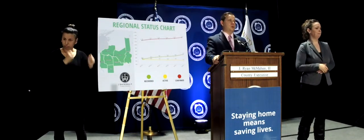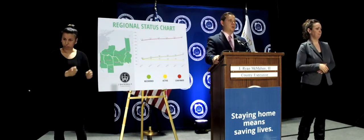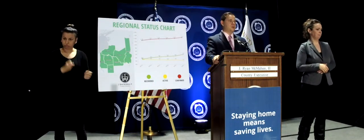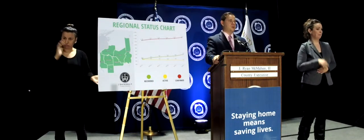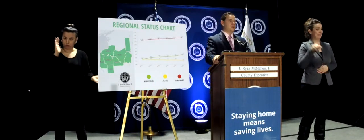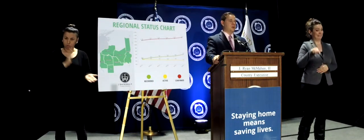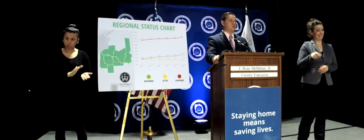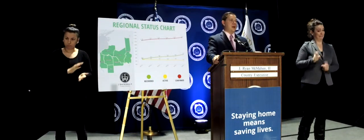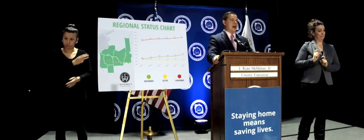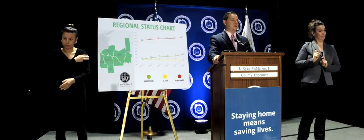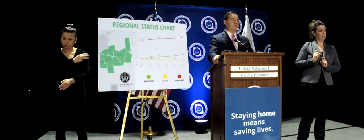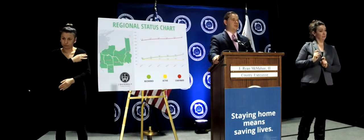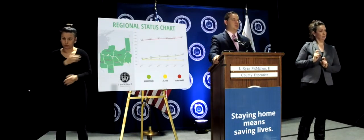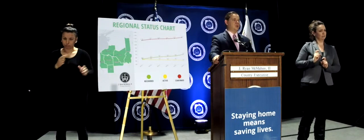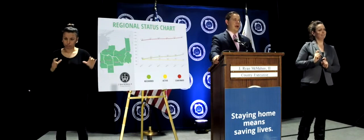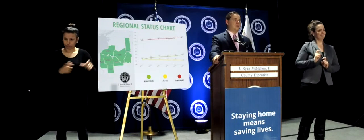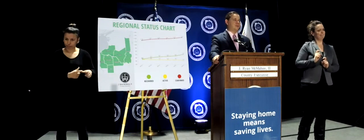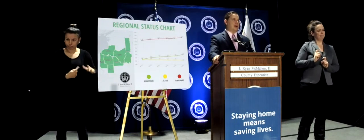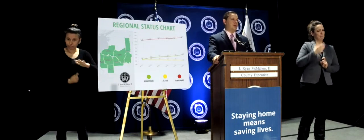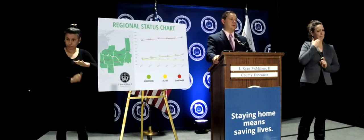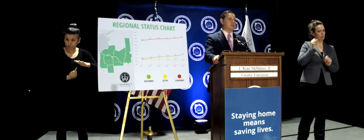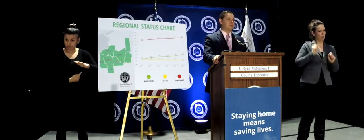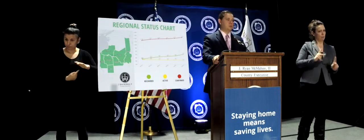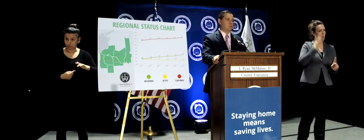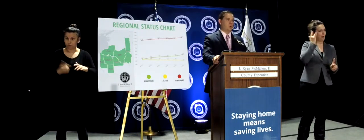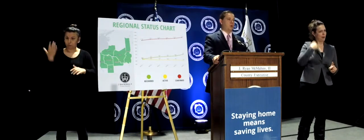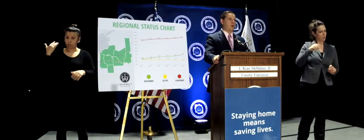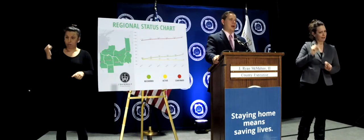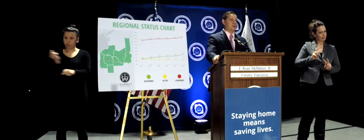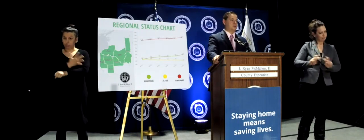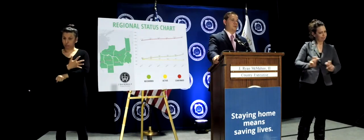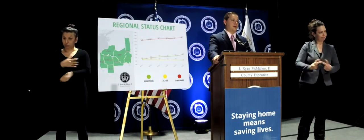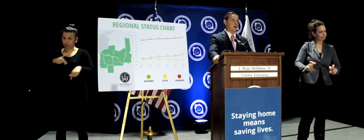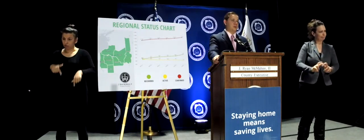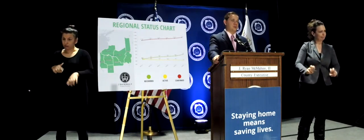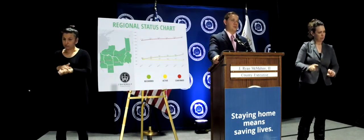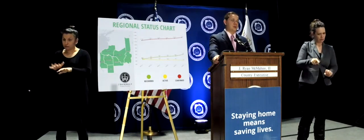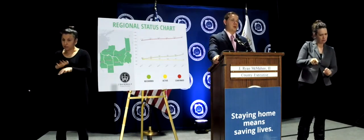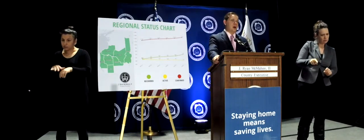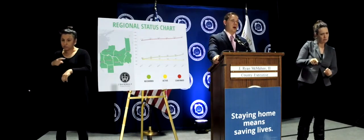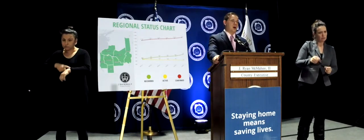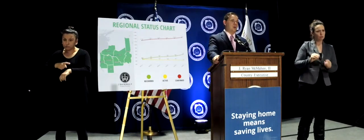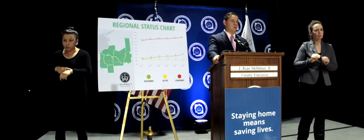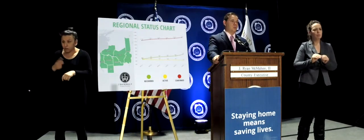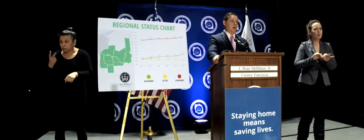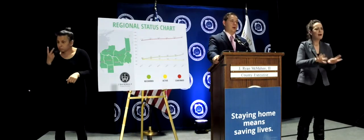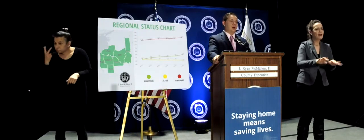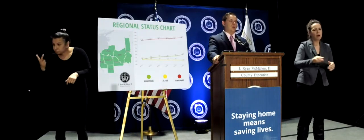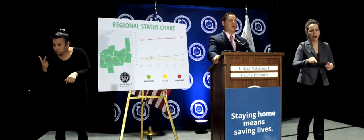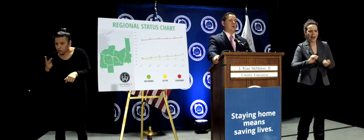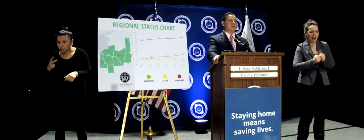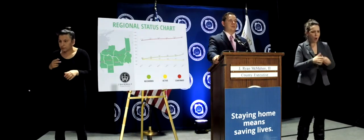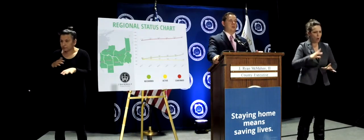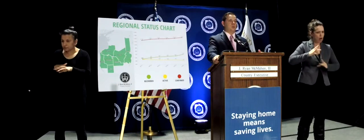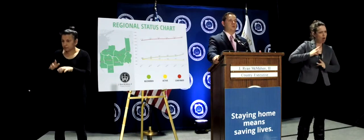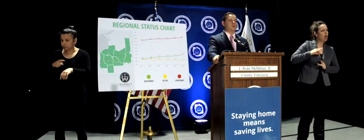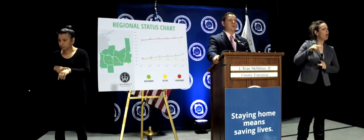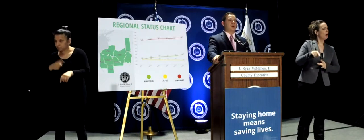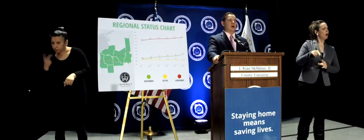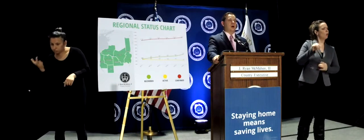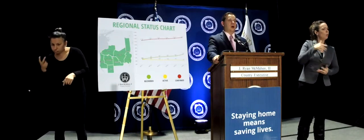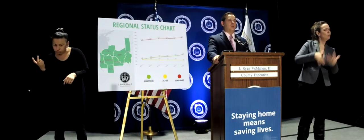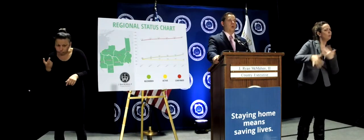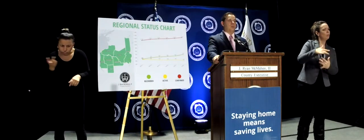department resources to actively track the virus and be more proactive with the virus when our quarantine